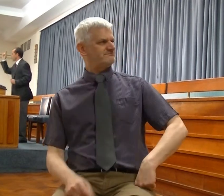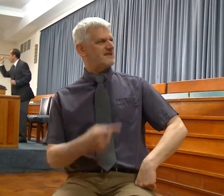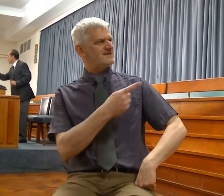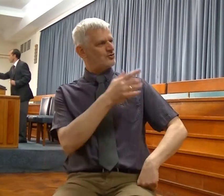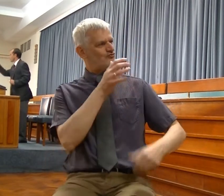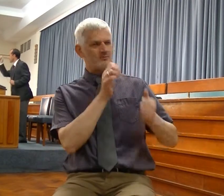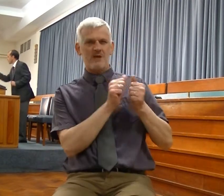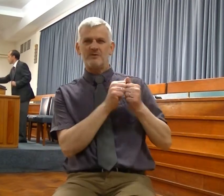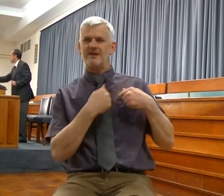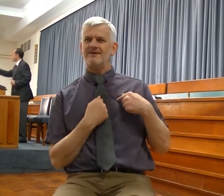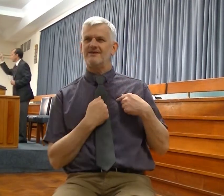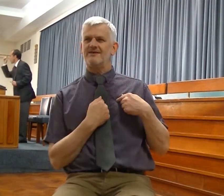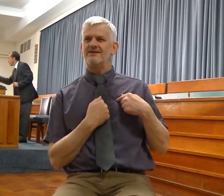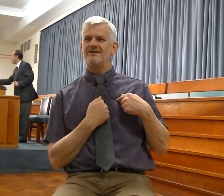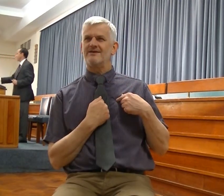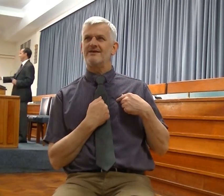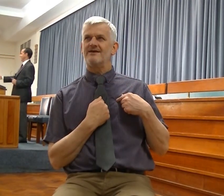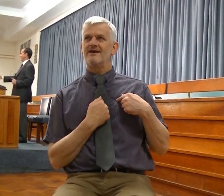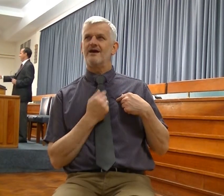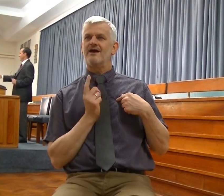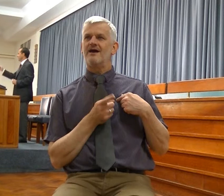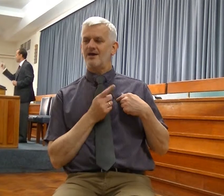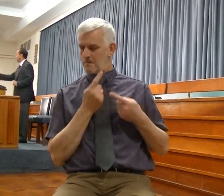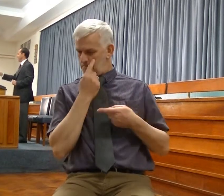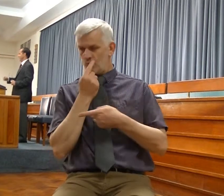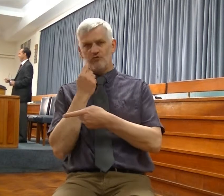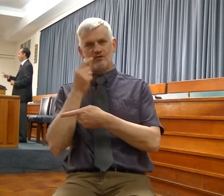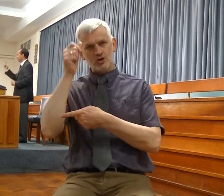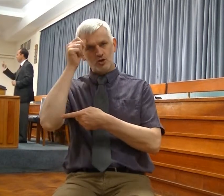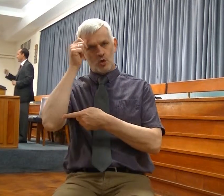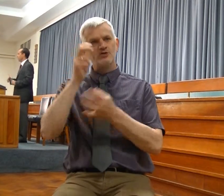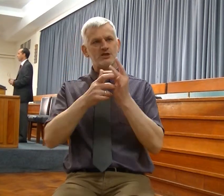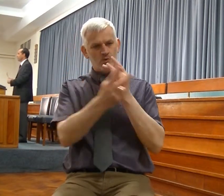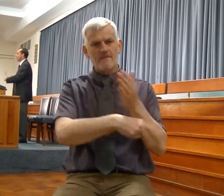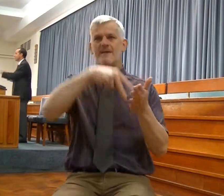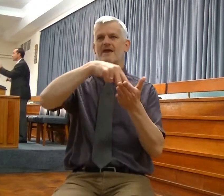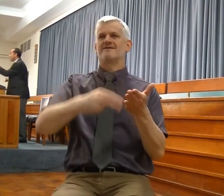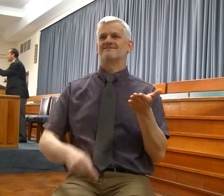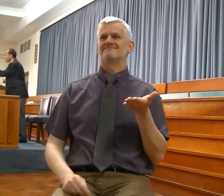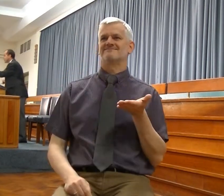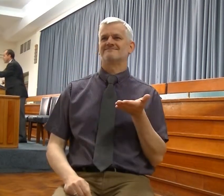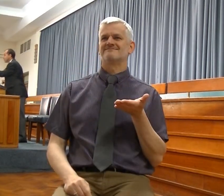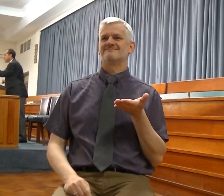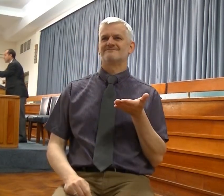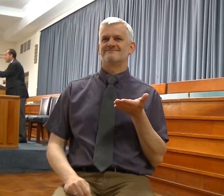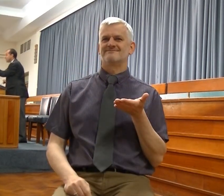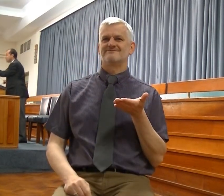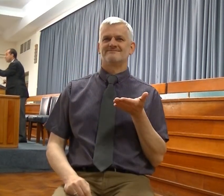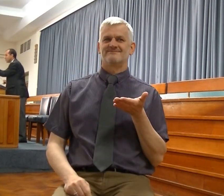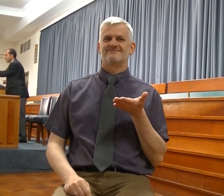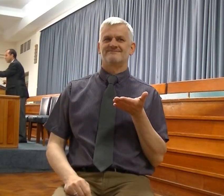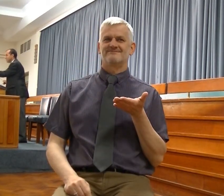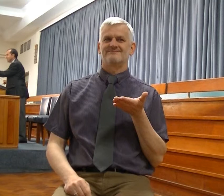raise from the dead, but also Jesus Christ will come back and reign. So he believed that. But the second